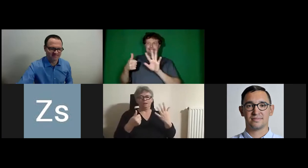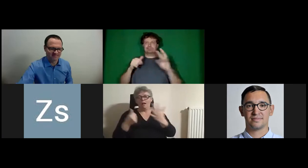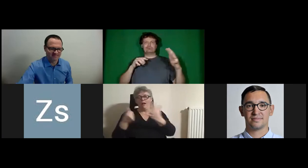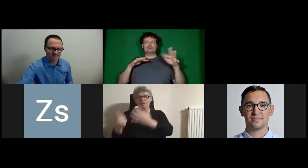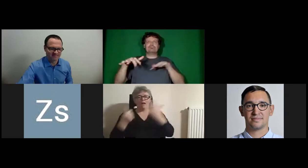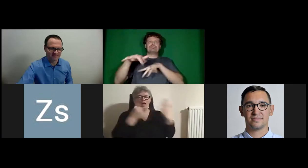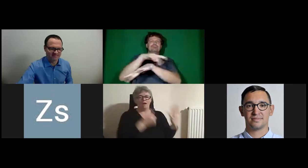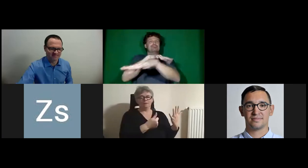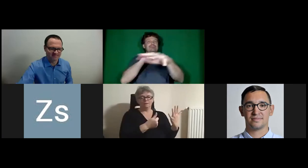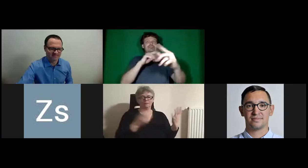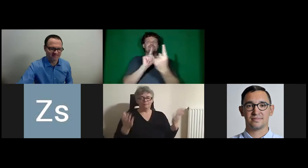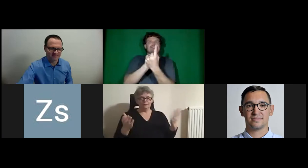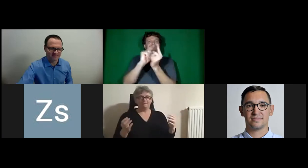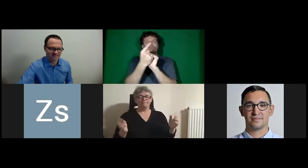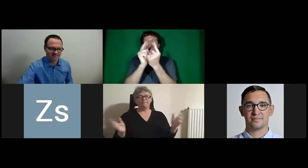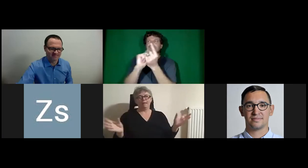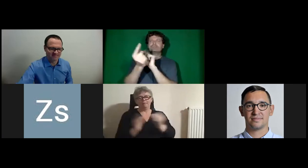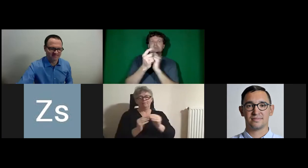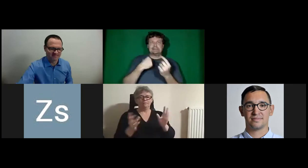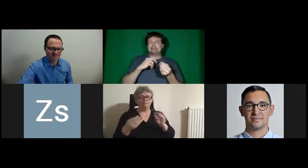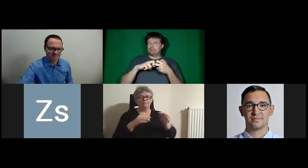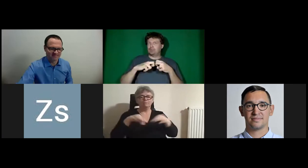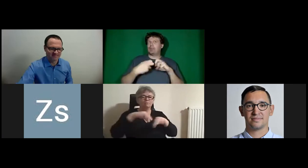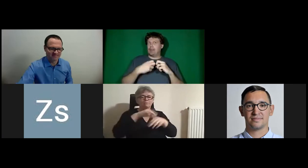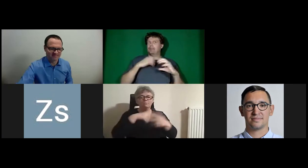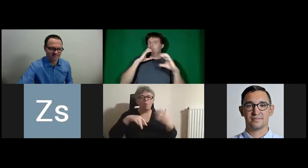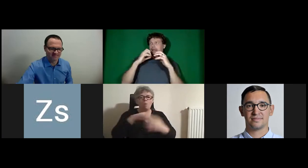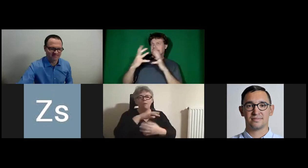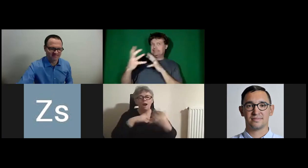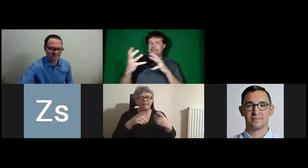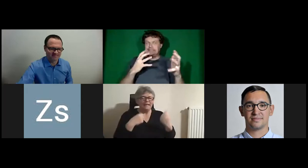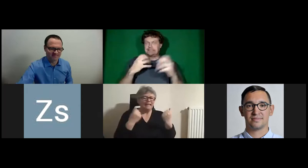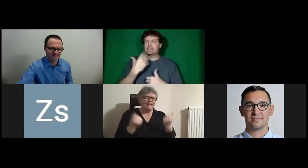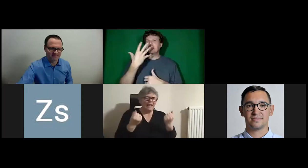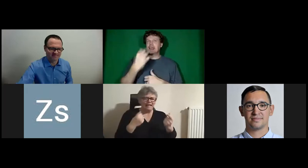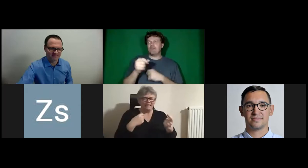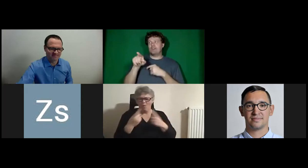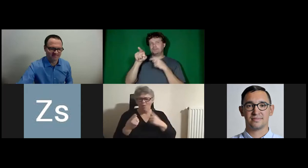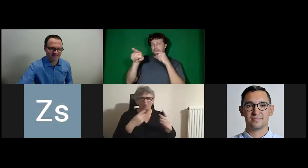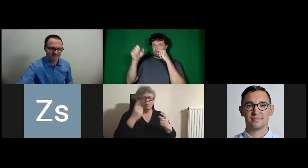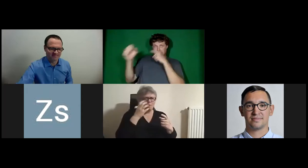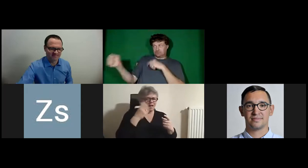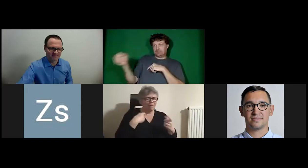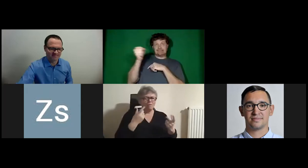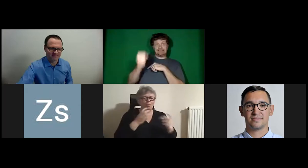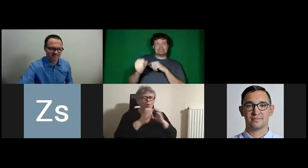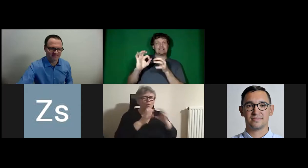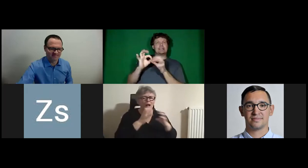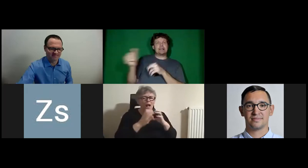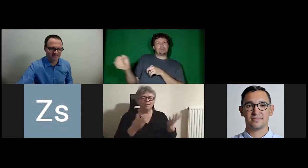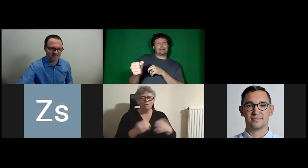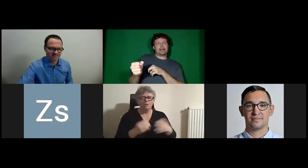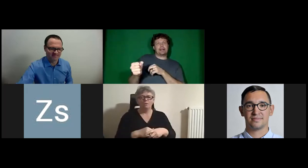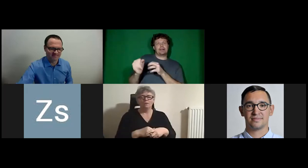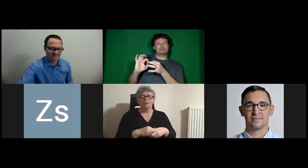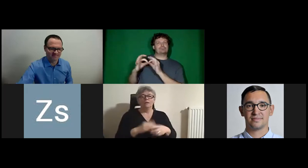hearing dancers, six men, six women, and then the six famous people who needed